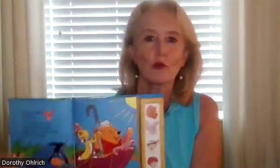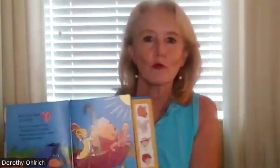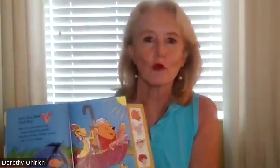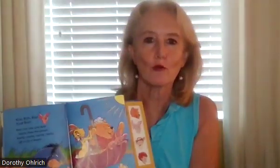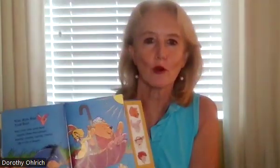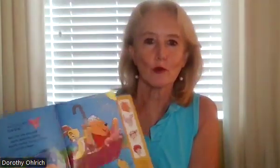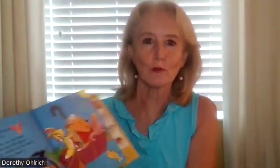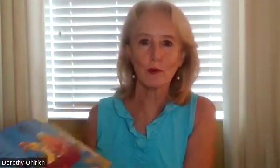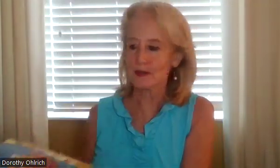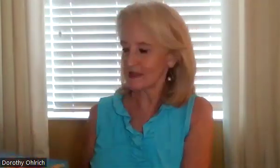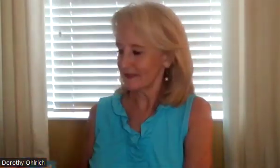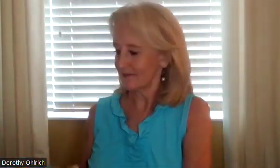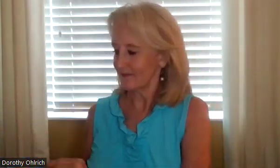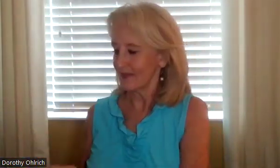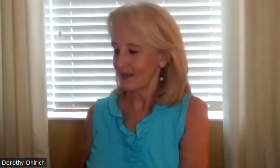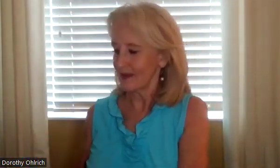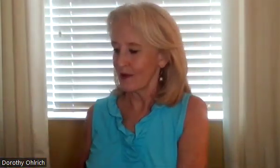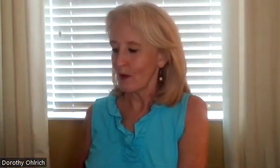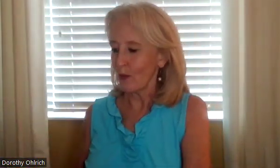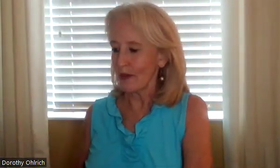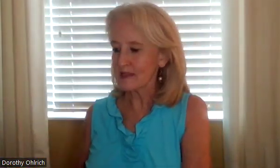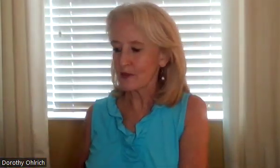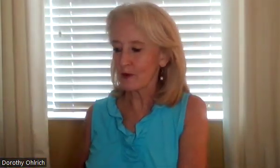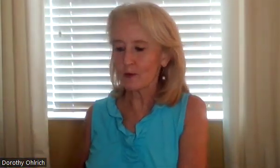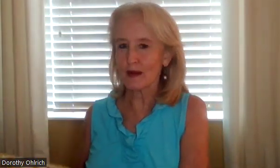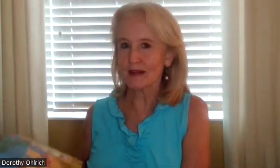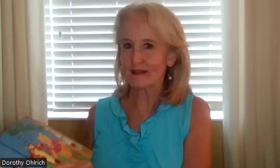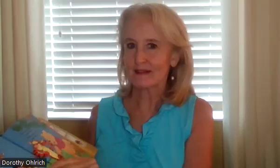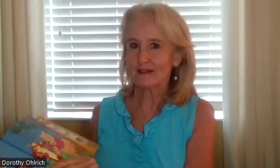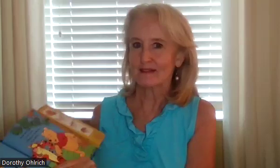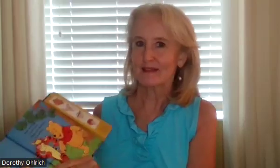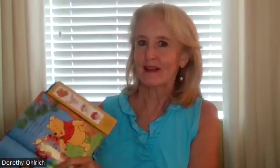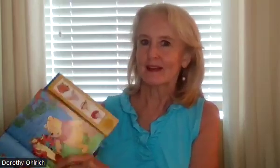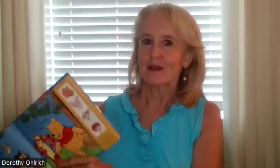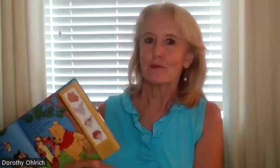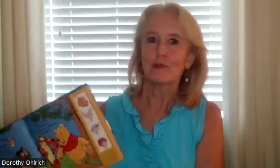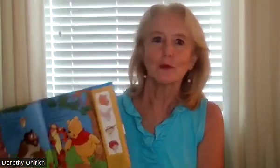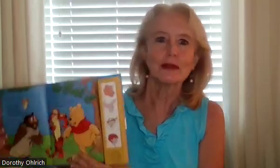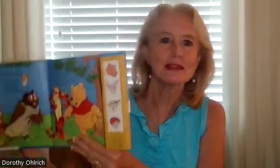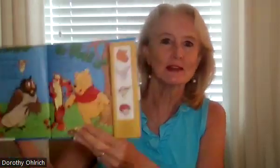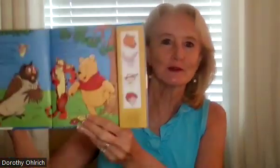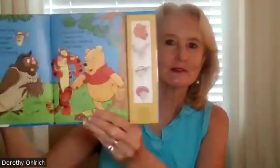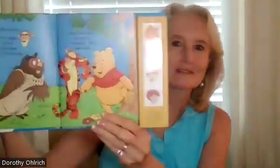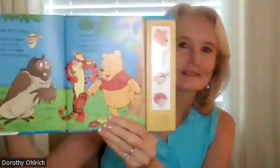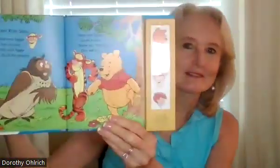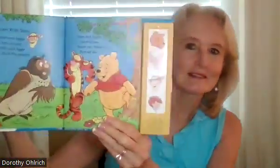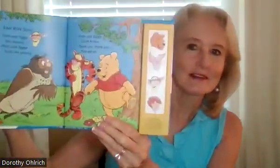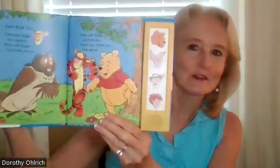Row, row, row your boat. What is the third one? Pooh and Tigger